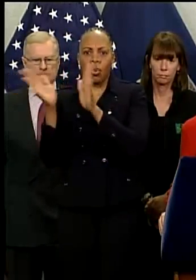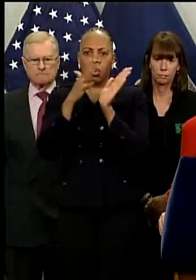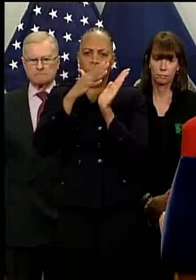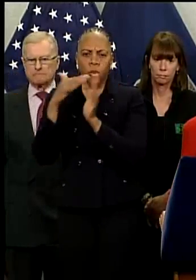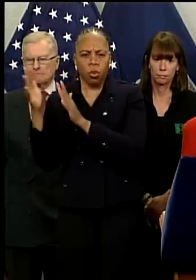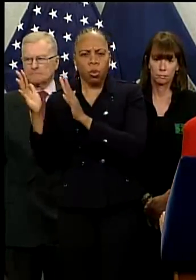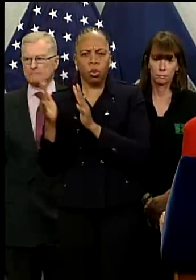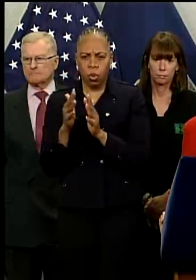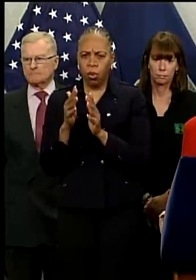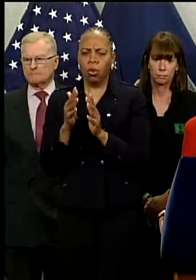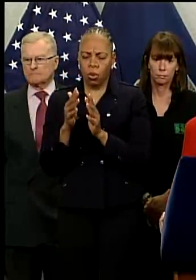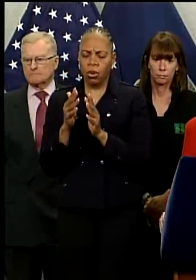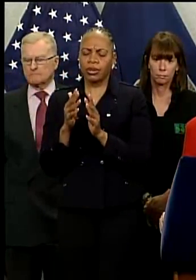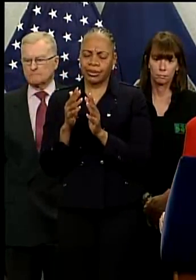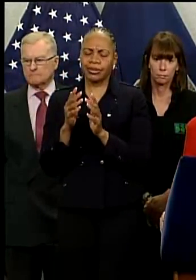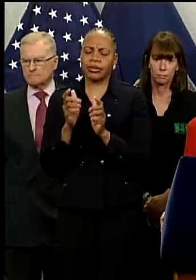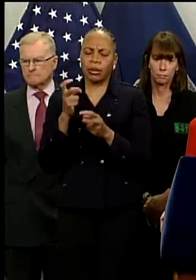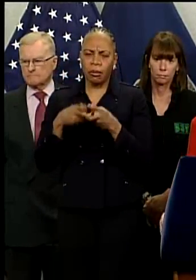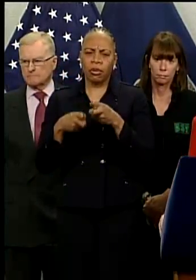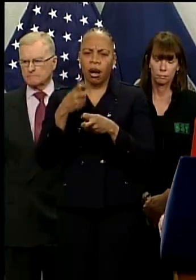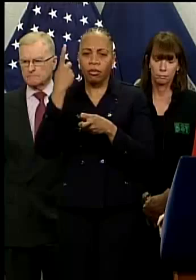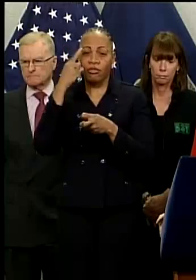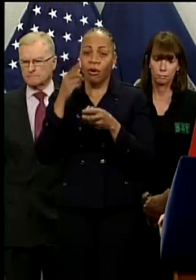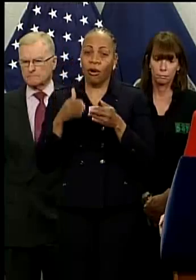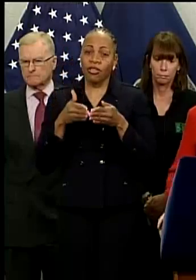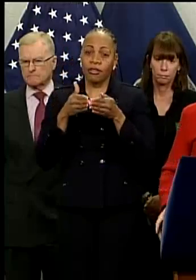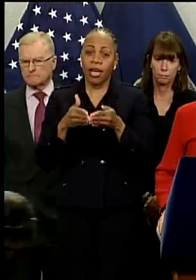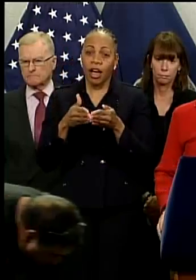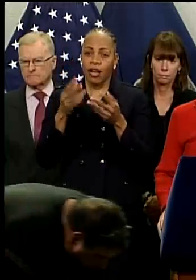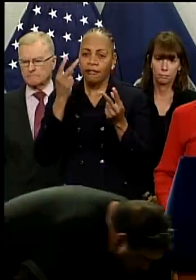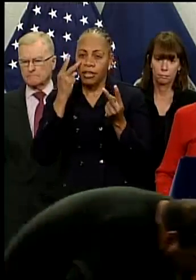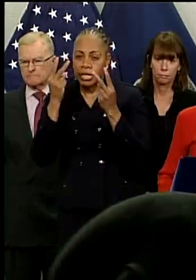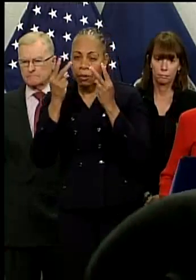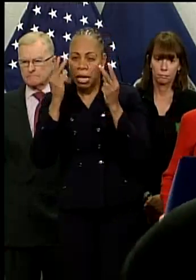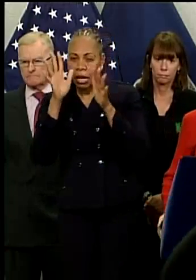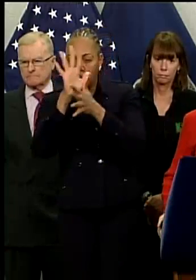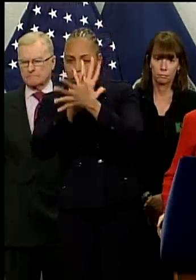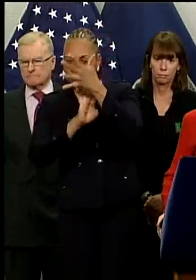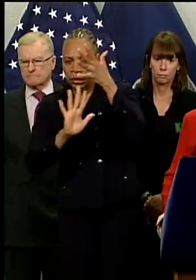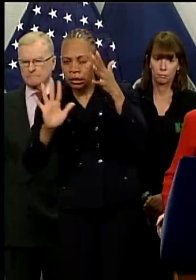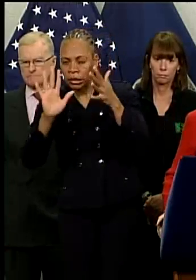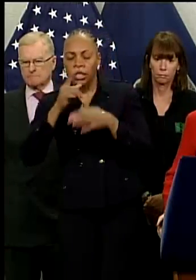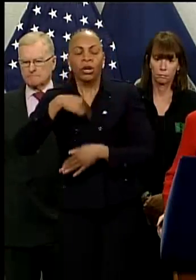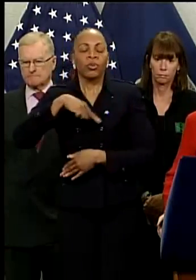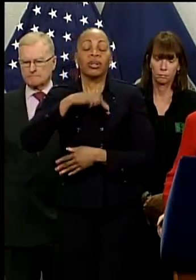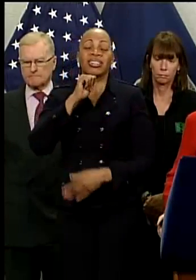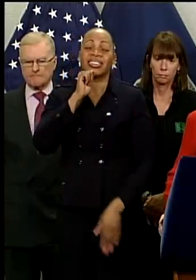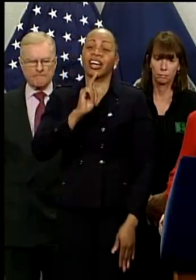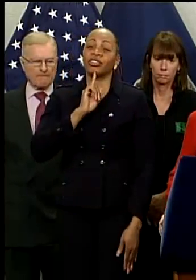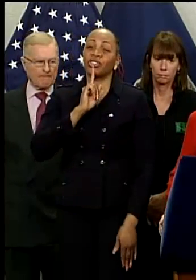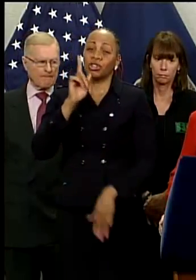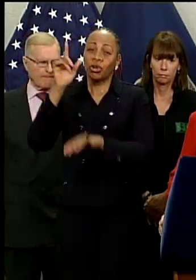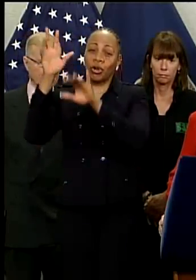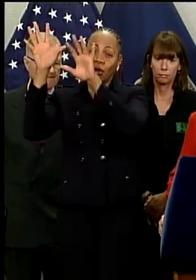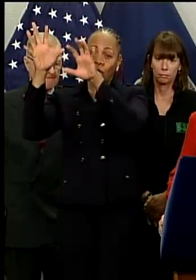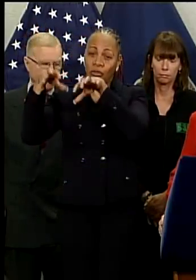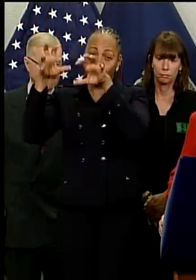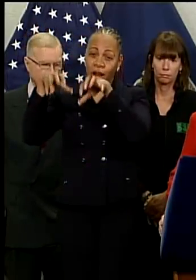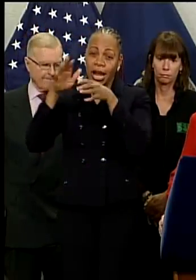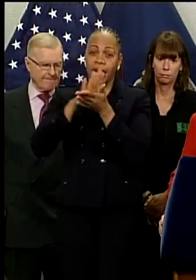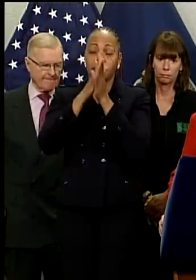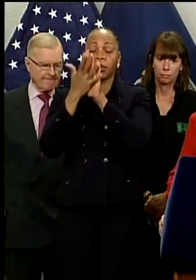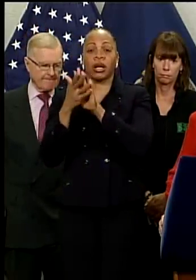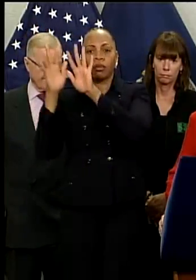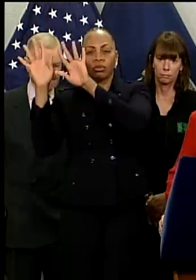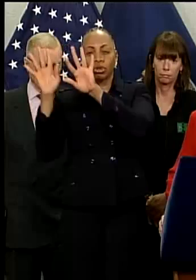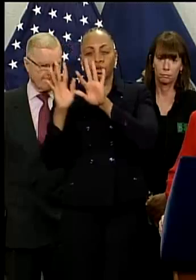problem for ferries, and visibility a big problem. And so, we're not sure when this rain turns to snow. We're not